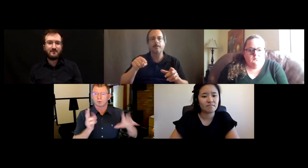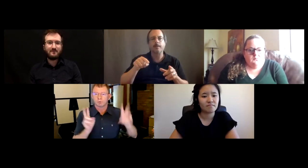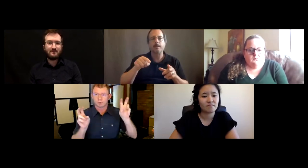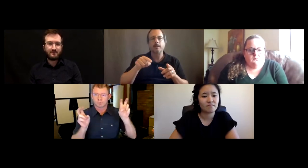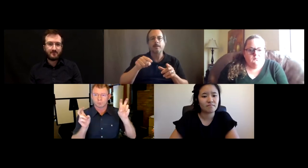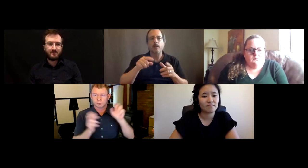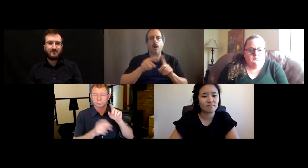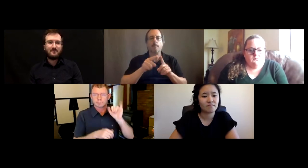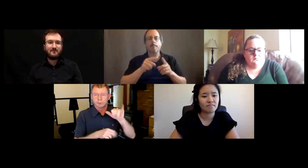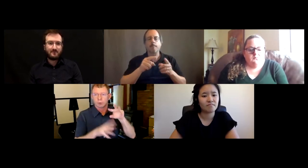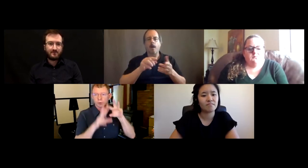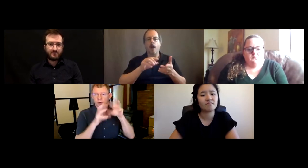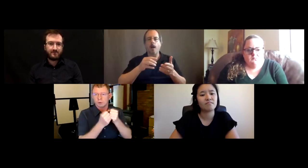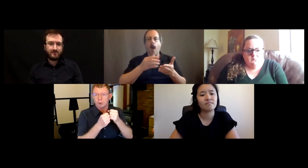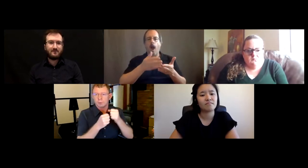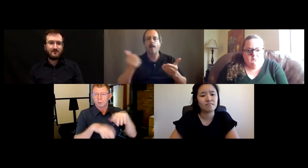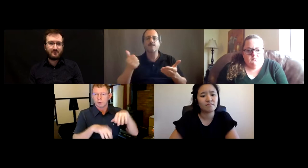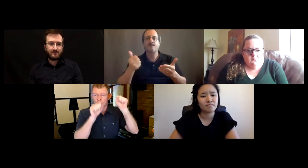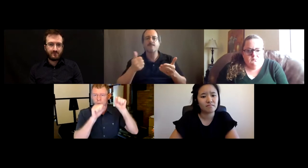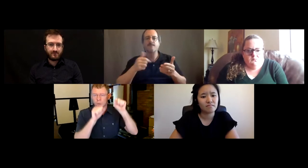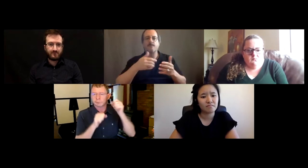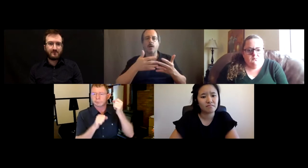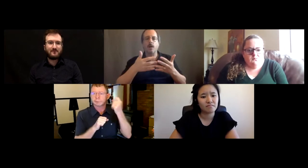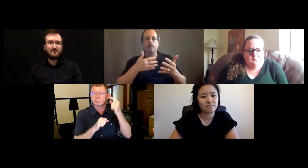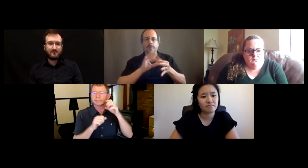ago, meaning removing myths and